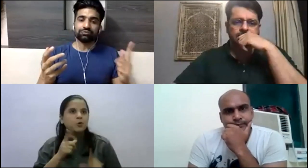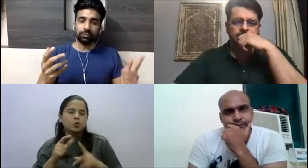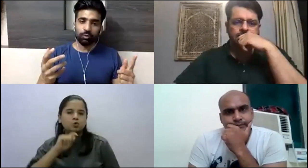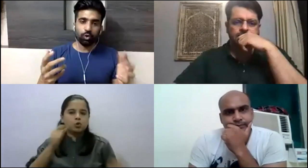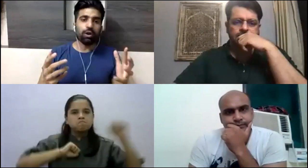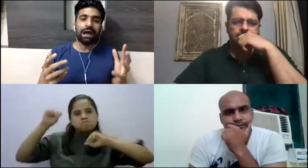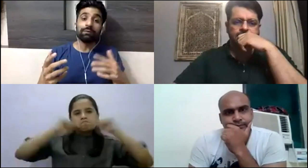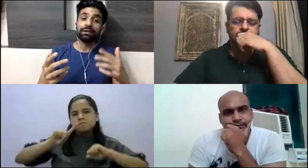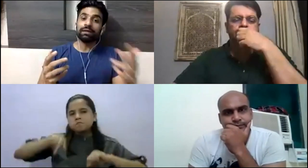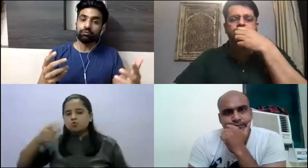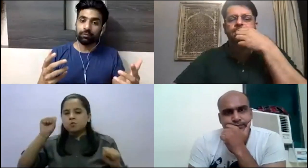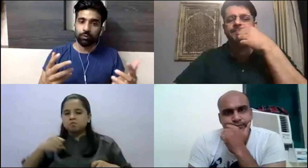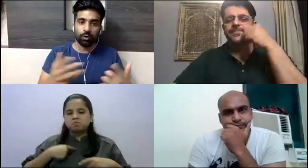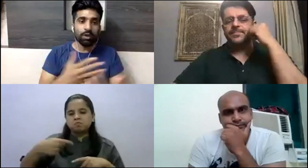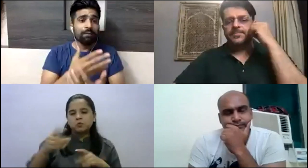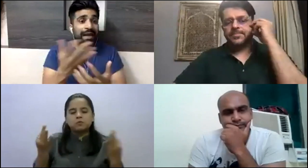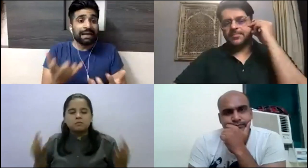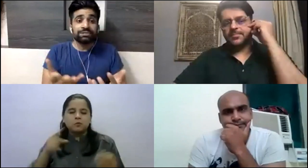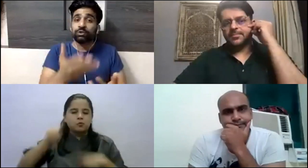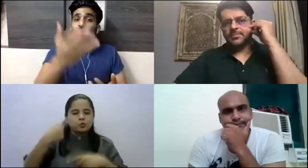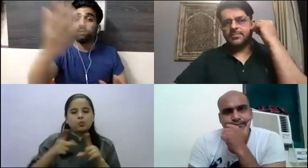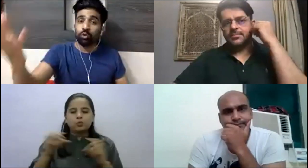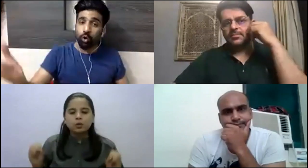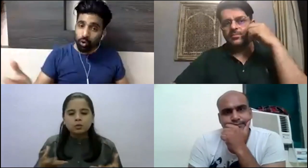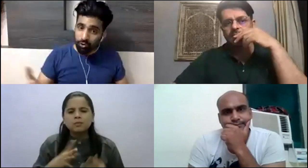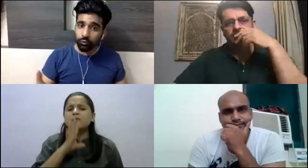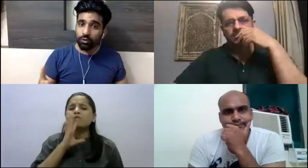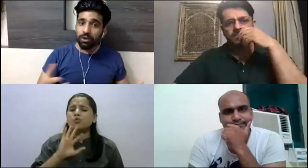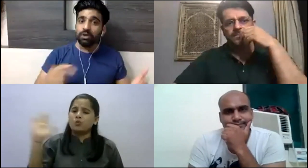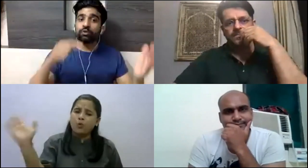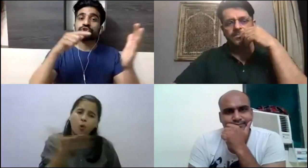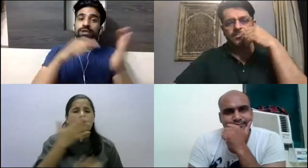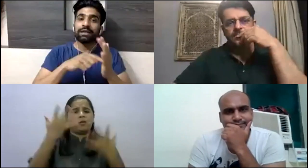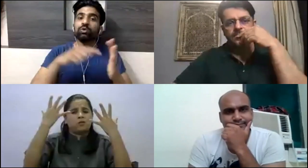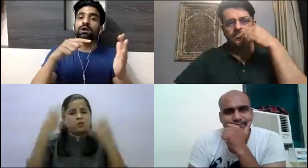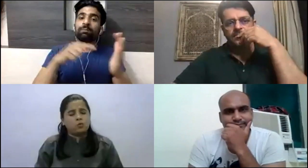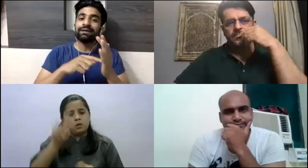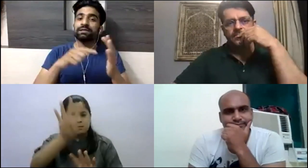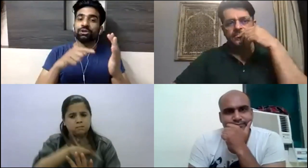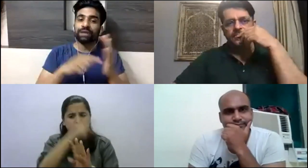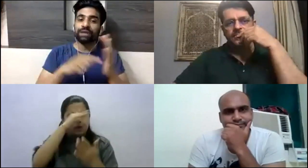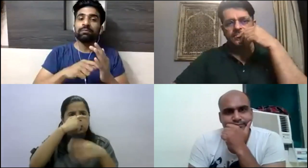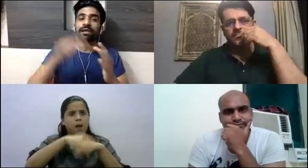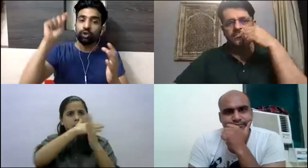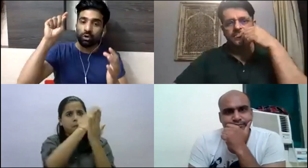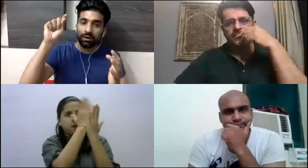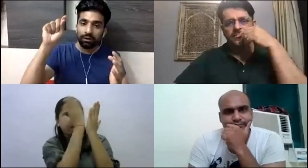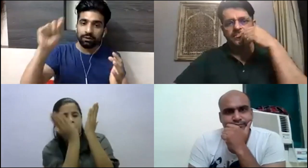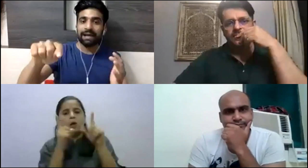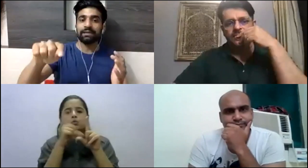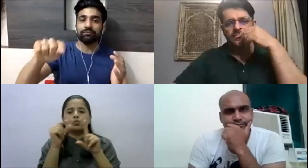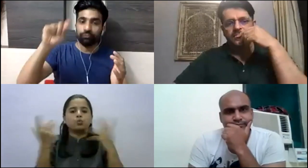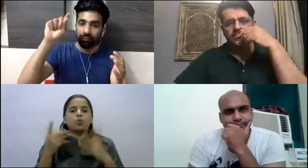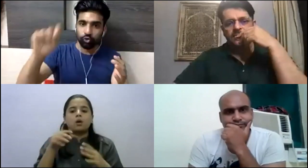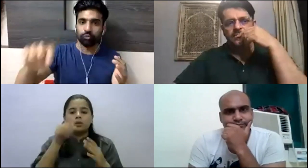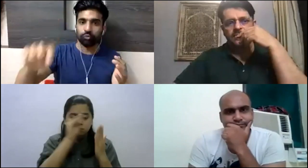exercise from tomorrow, or I will meditate from tomorrow. But I genuinely want all of you to schedule a meditation time in your